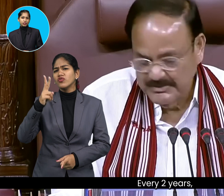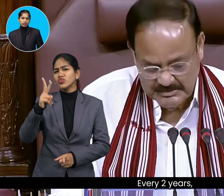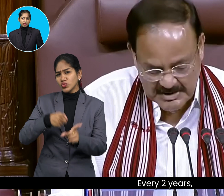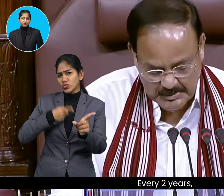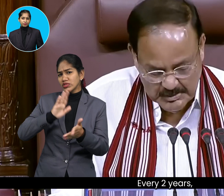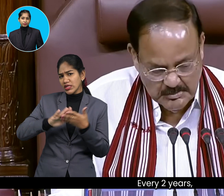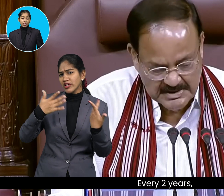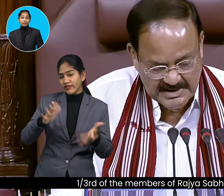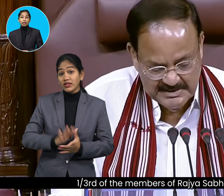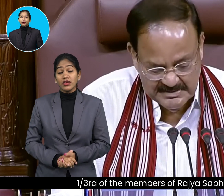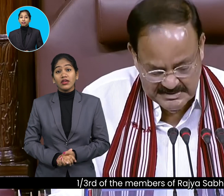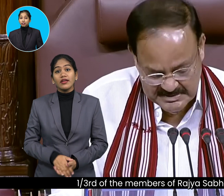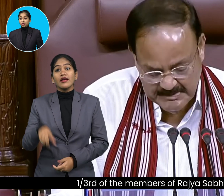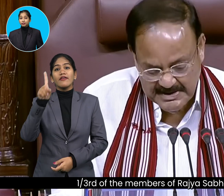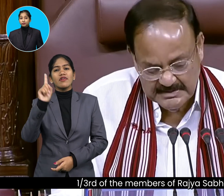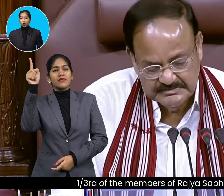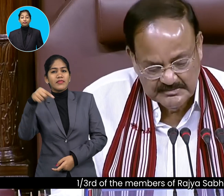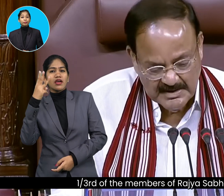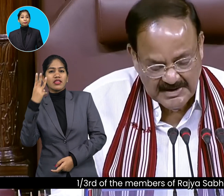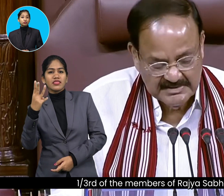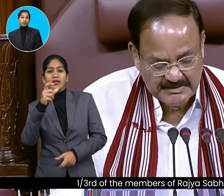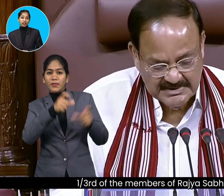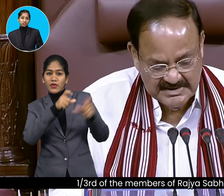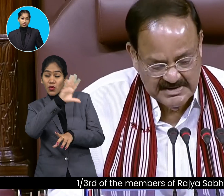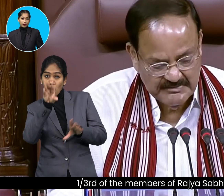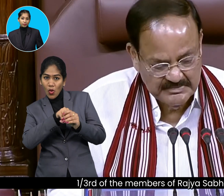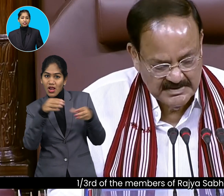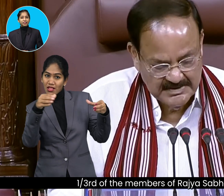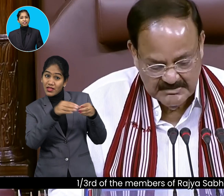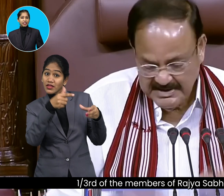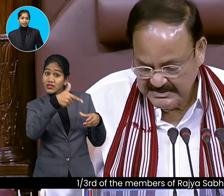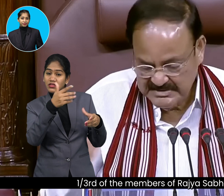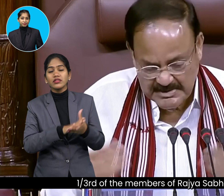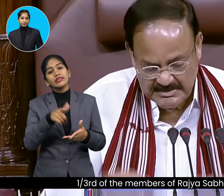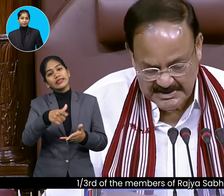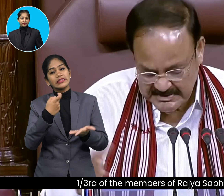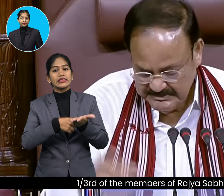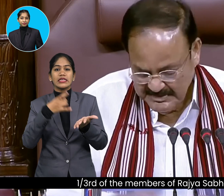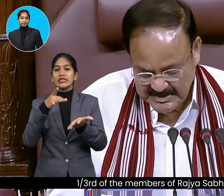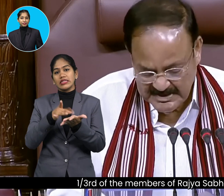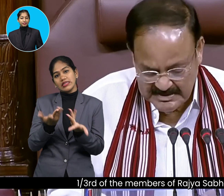Every 2 years, 1/3 of the members of Rajya Sabha retire